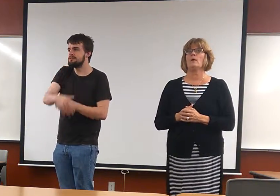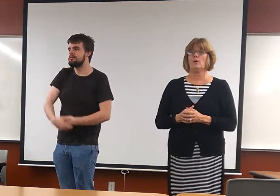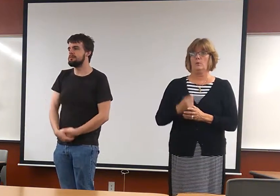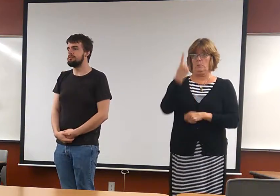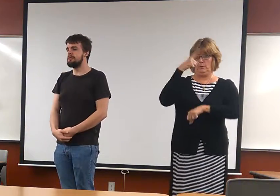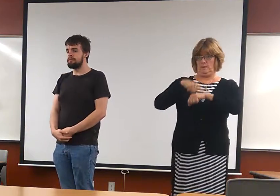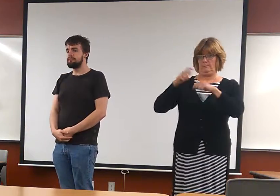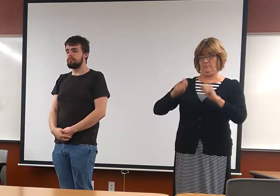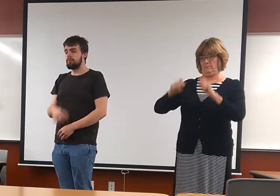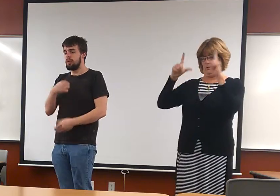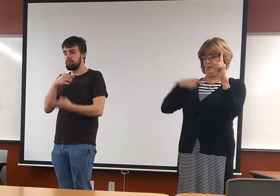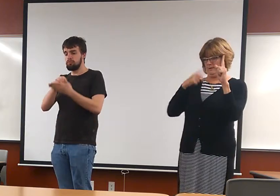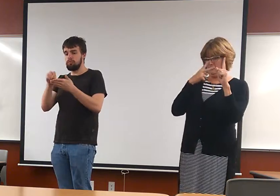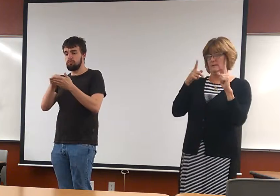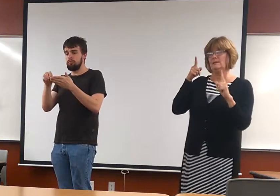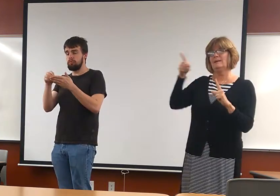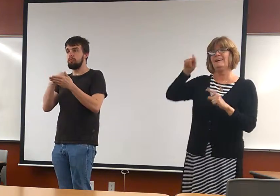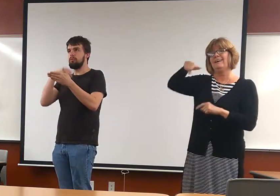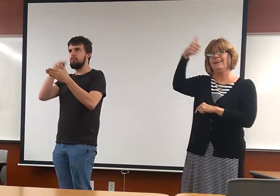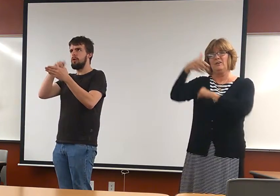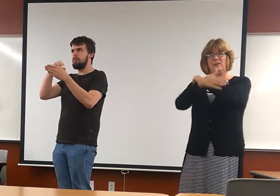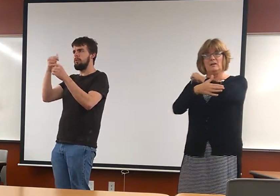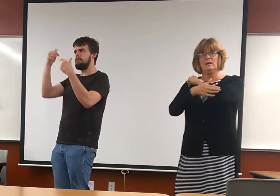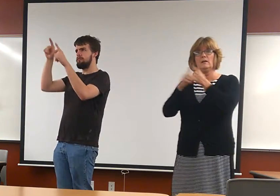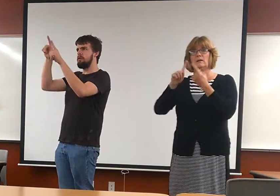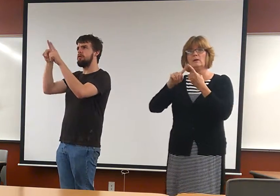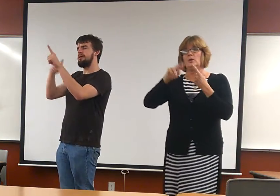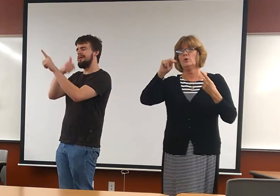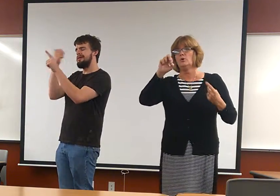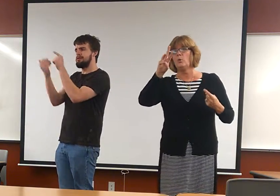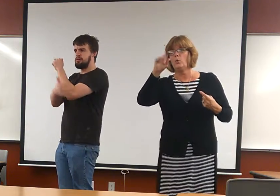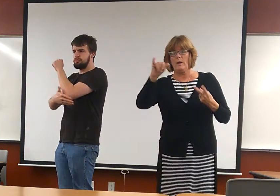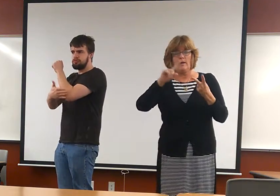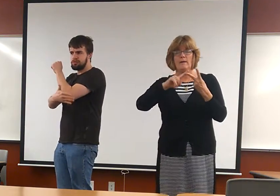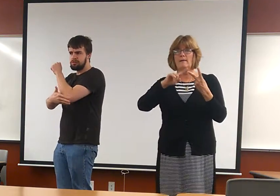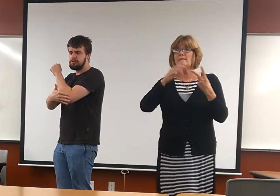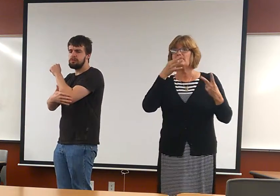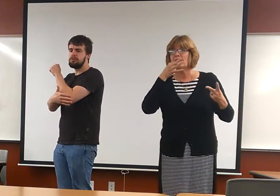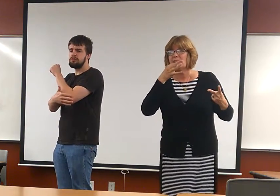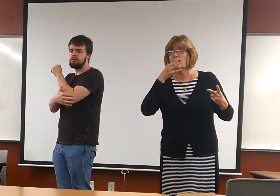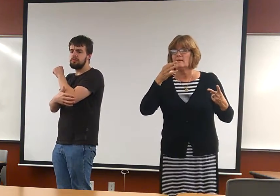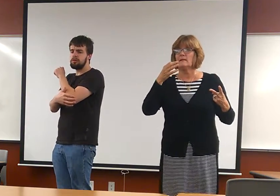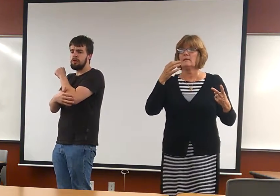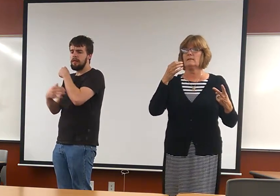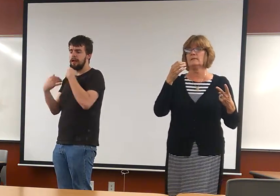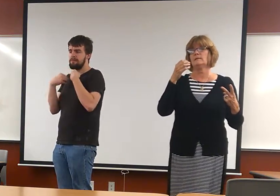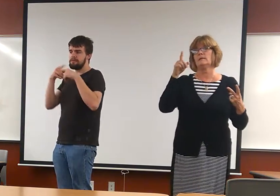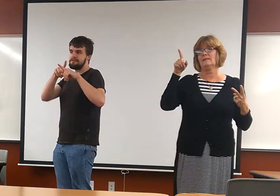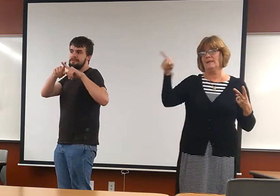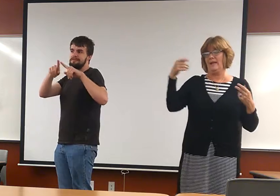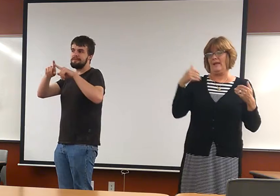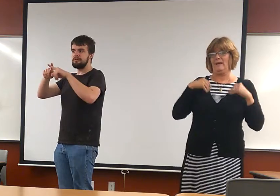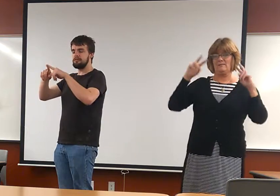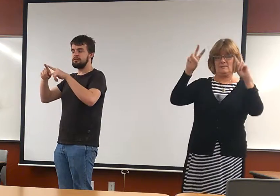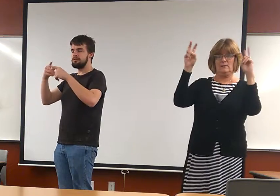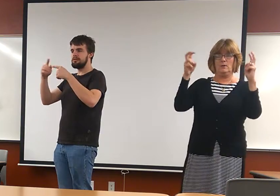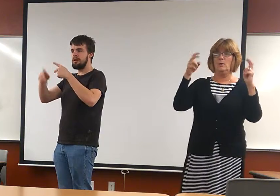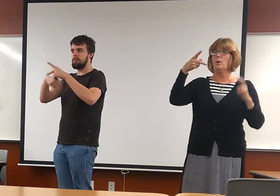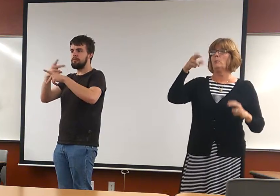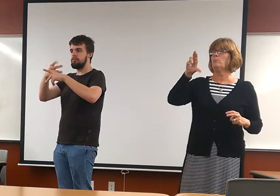some Scandinavian countries like Norway or Finland, a different kind of pro-tactile communication is widely used